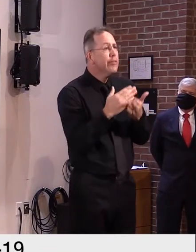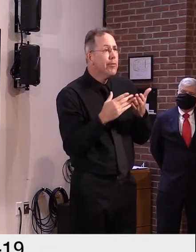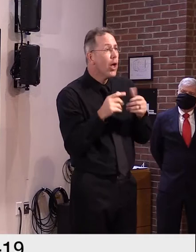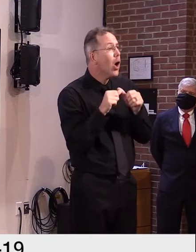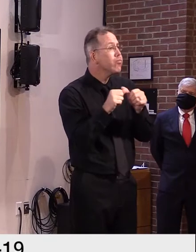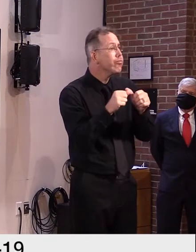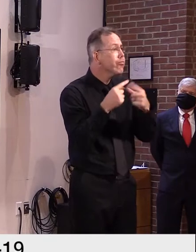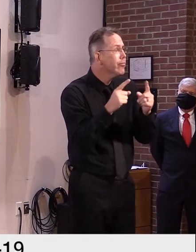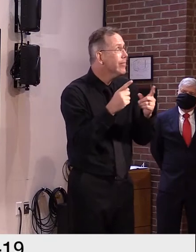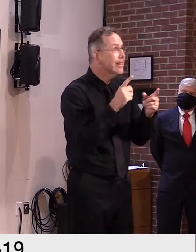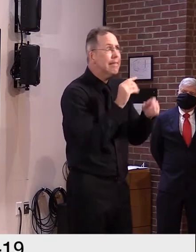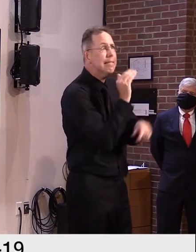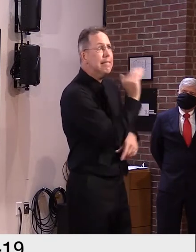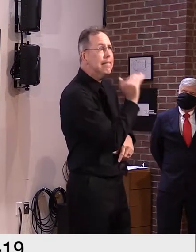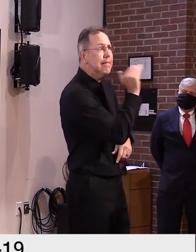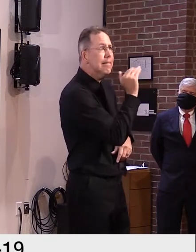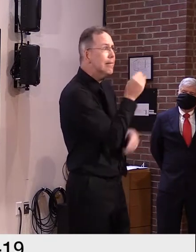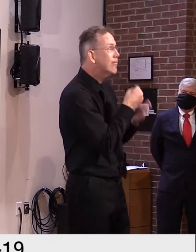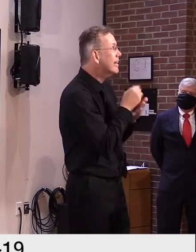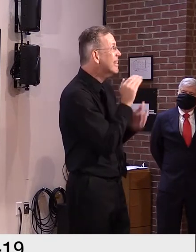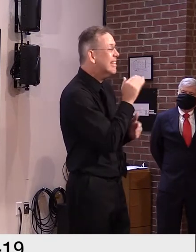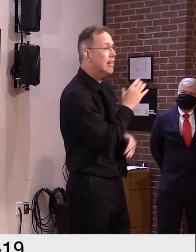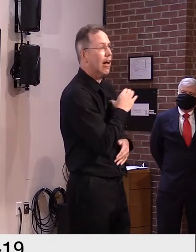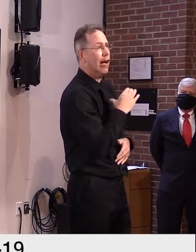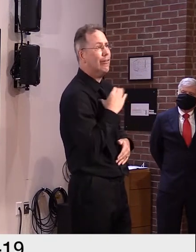help from Congress.